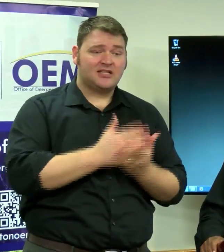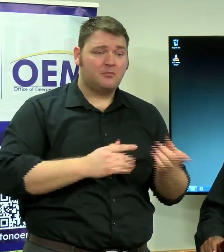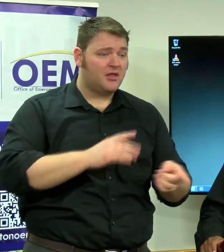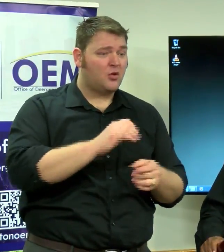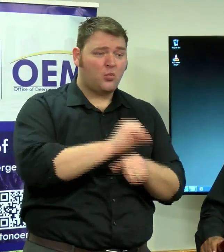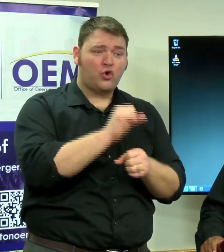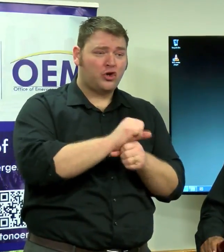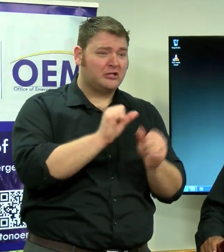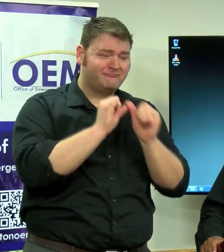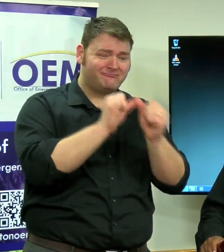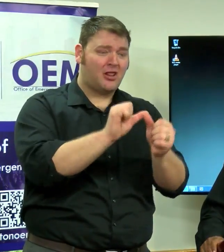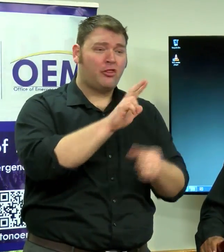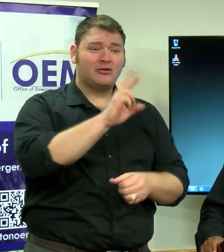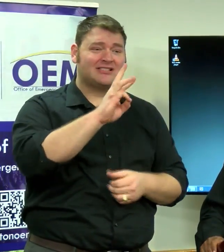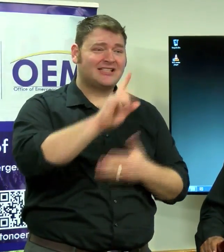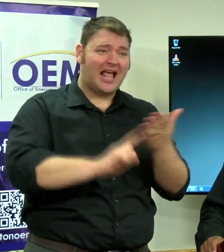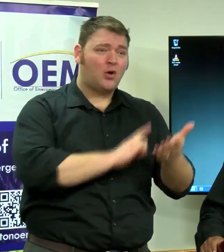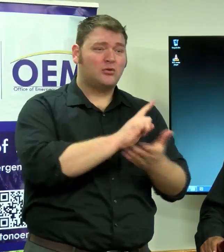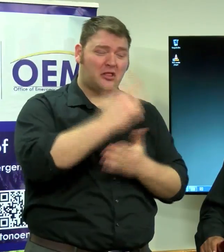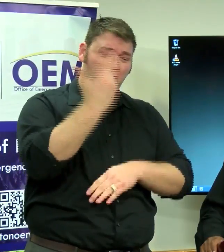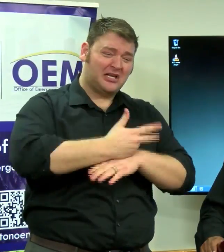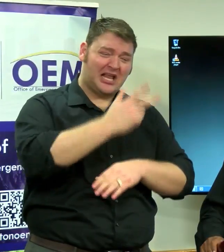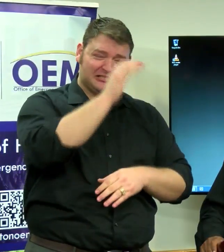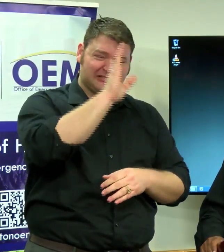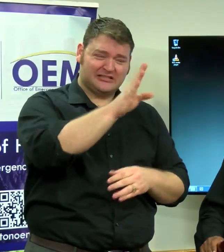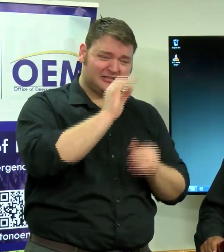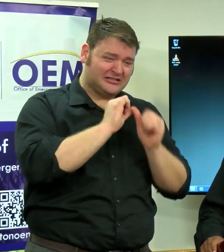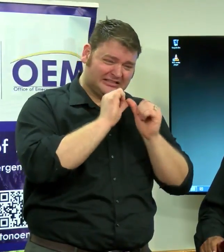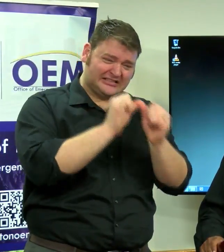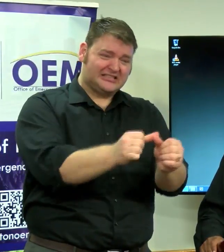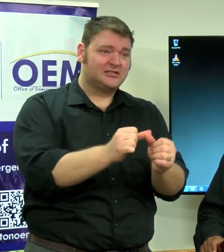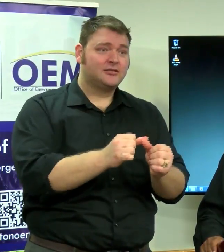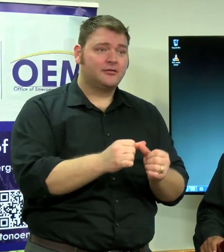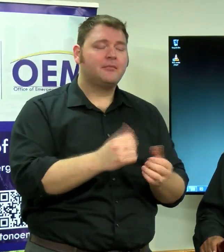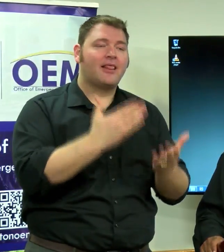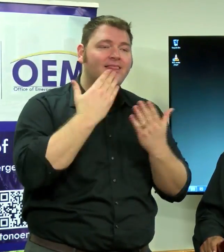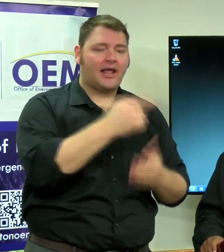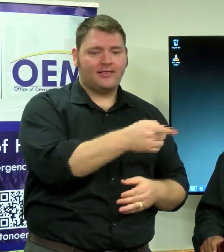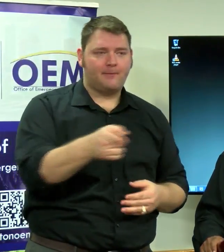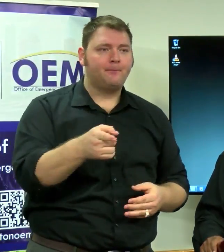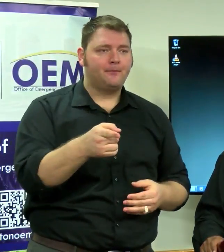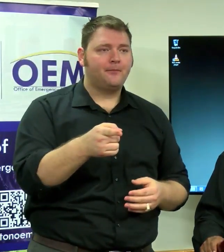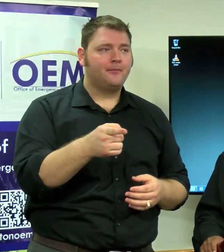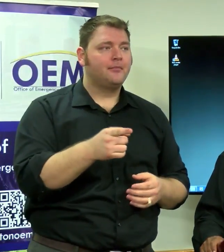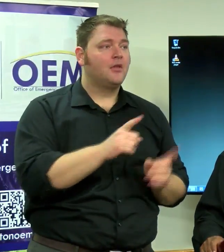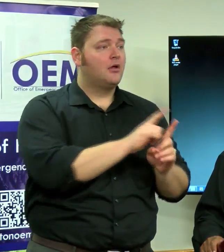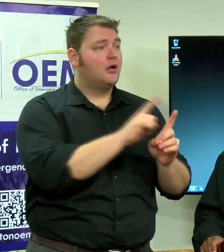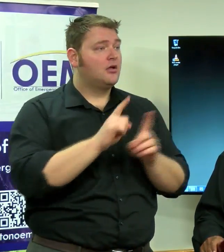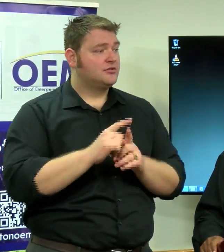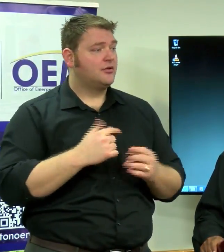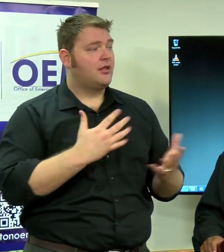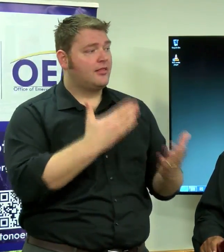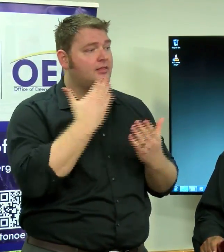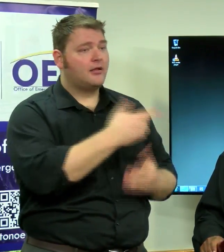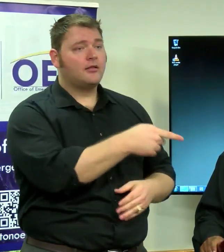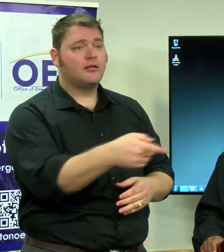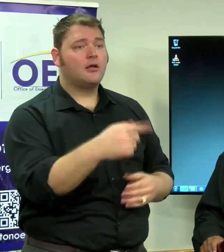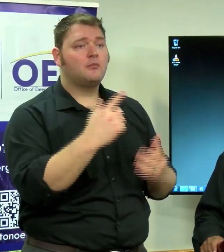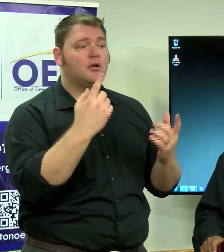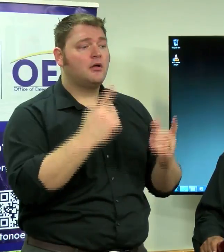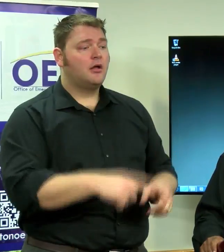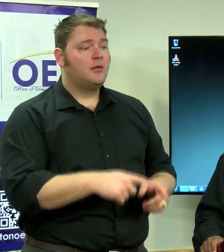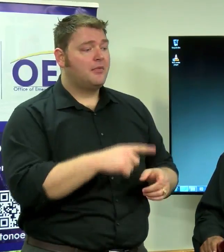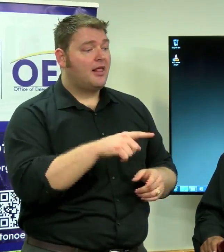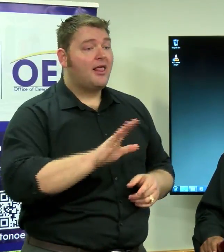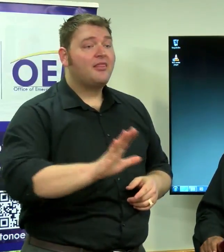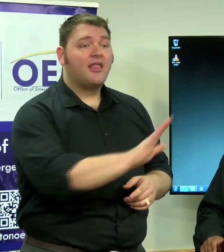straight. So I want to thank them. And I especially want to thank them when many of them in their